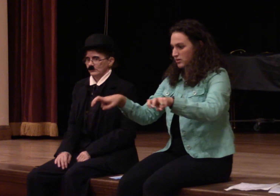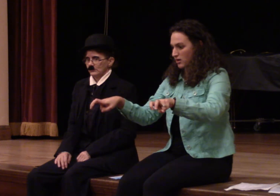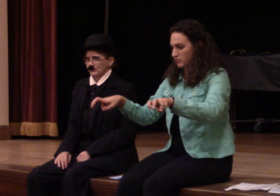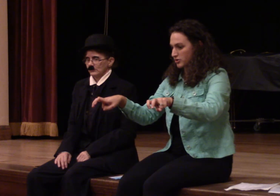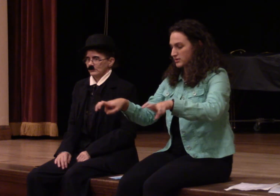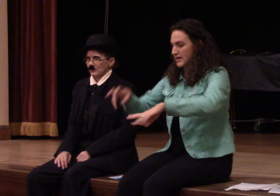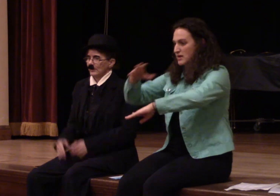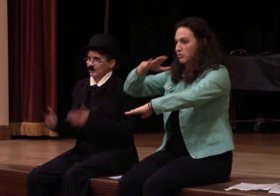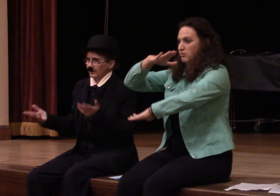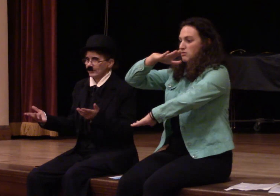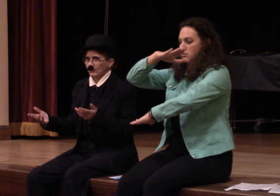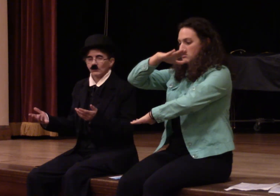Couch. Table.